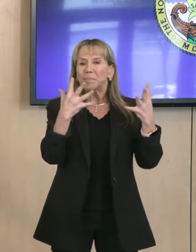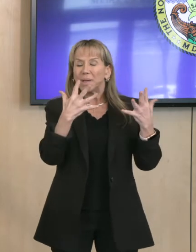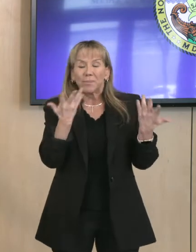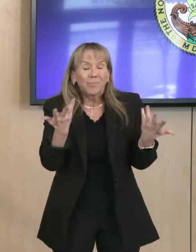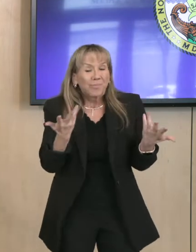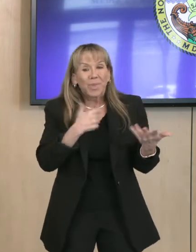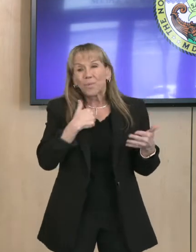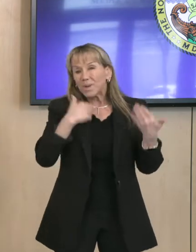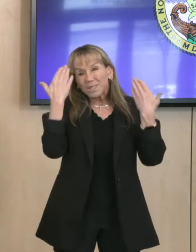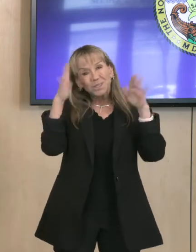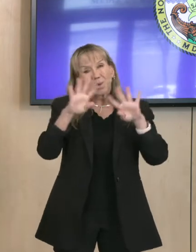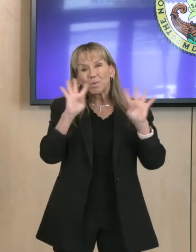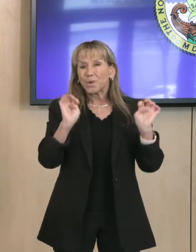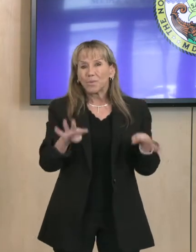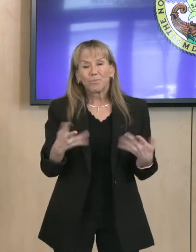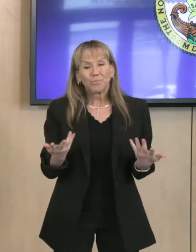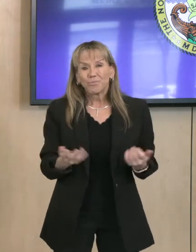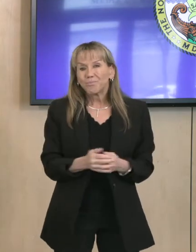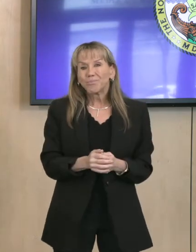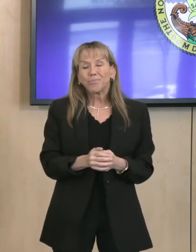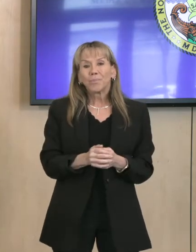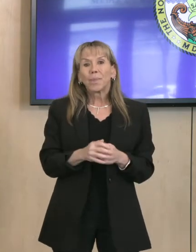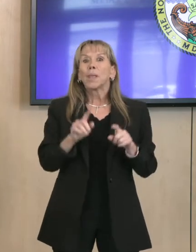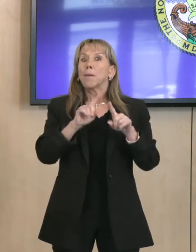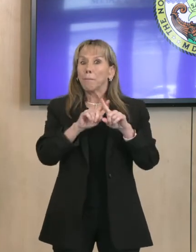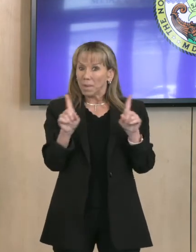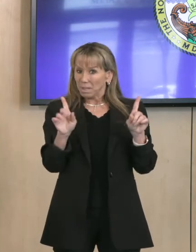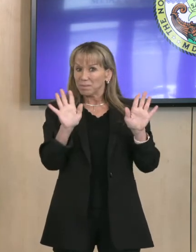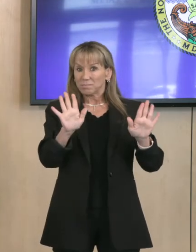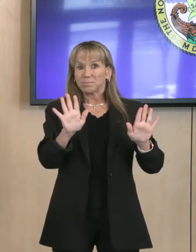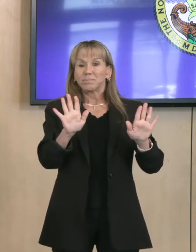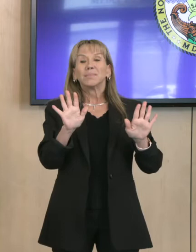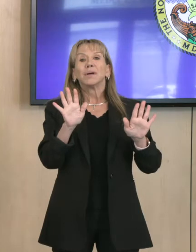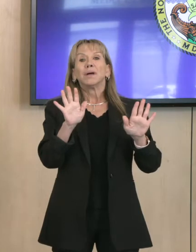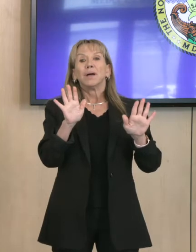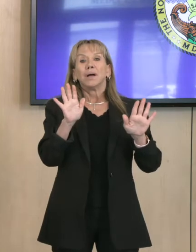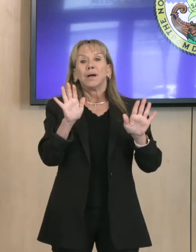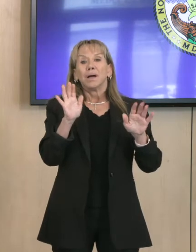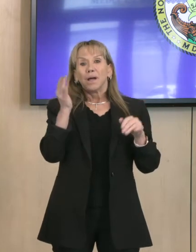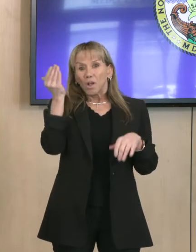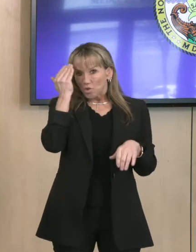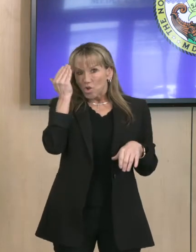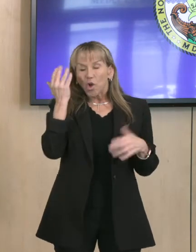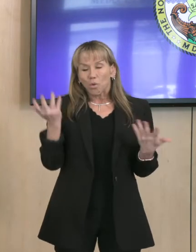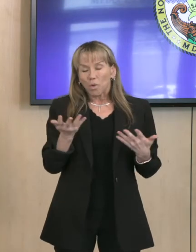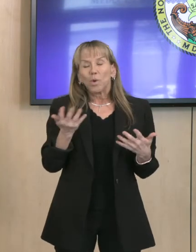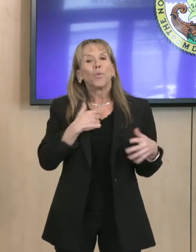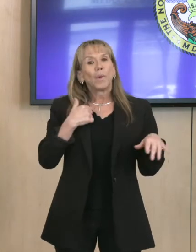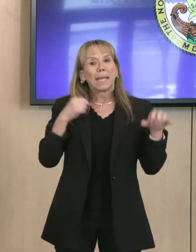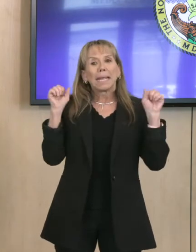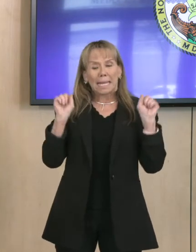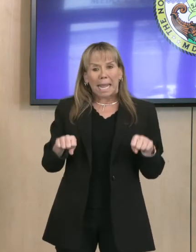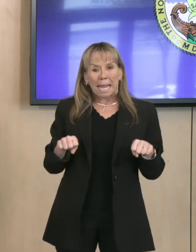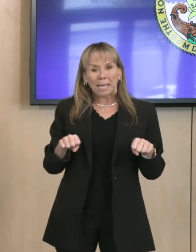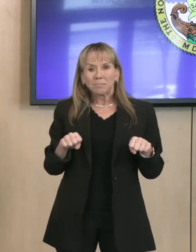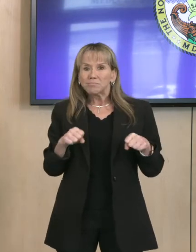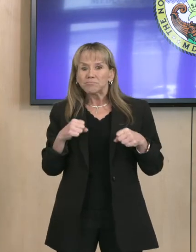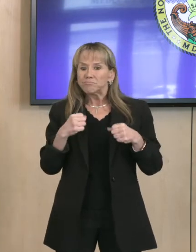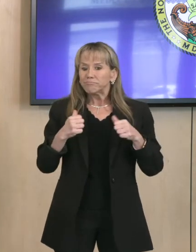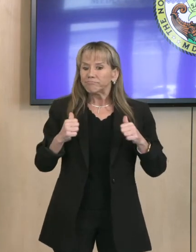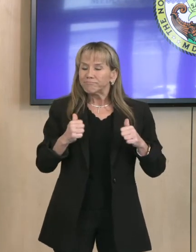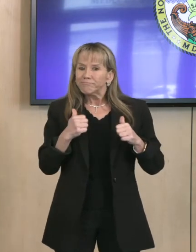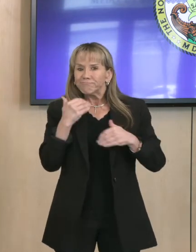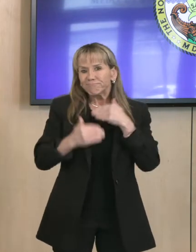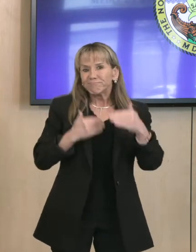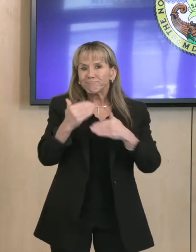that we don't know. But what we know for certain is that our ability to get through this